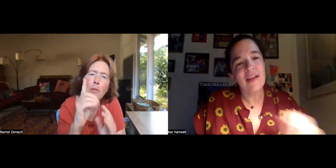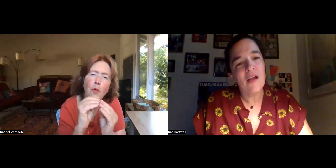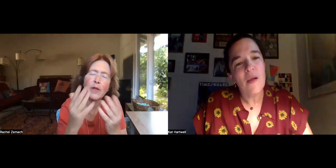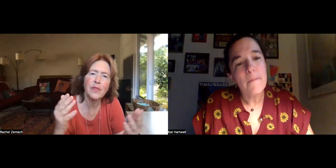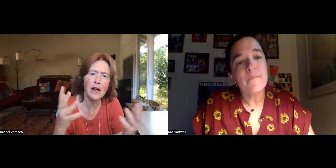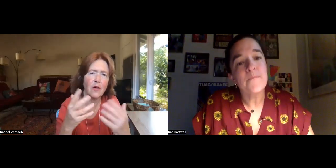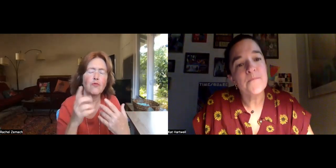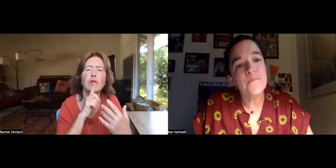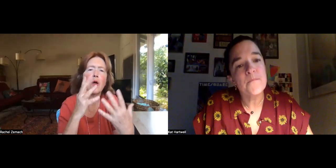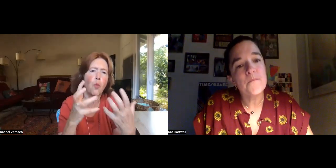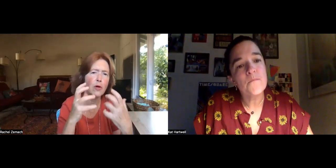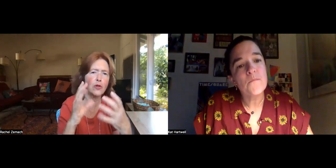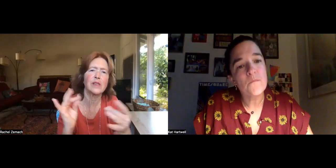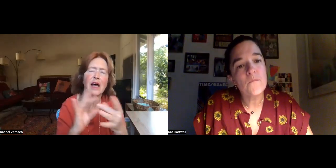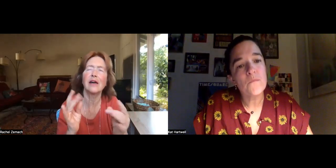One more thing, really.